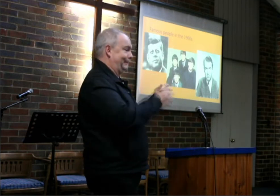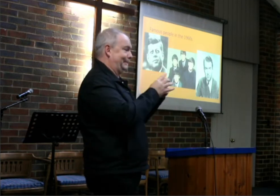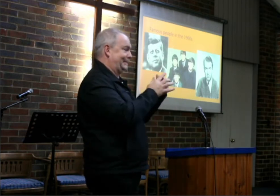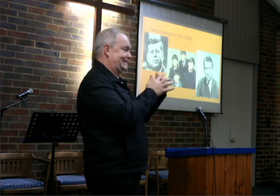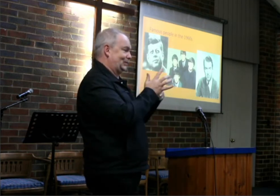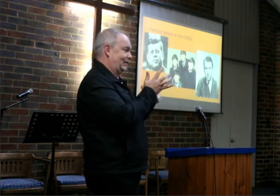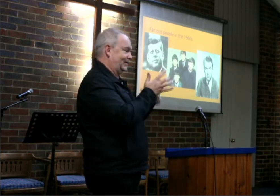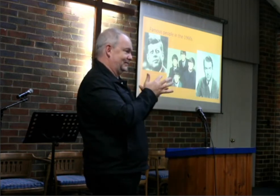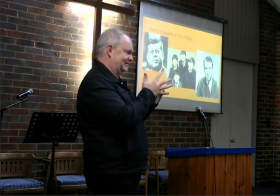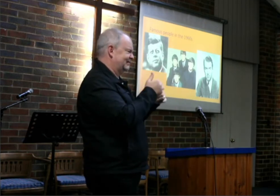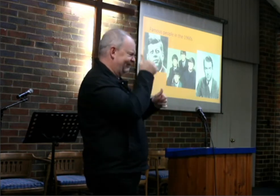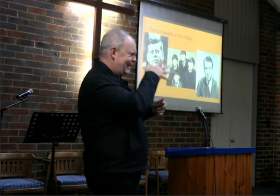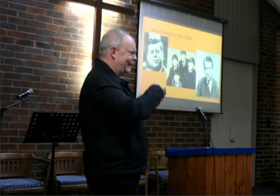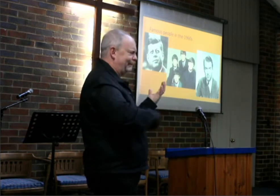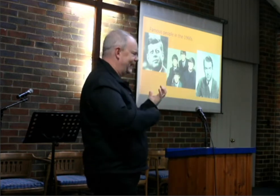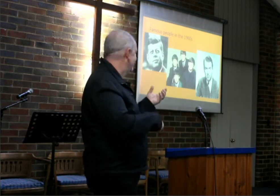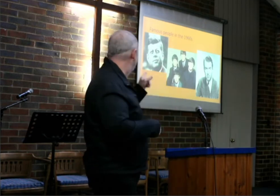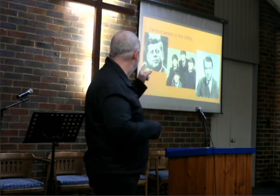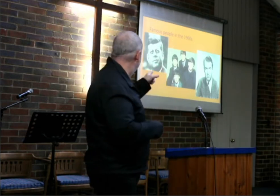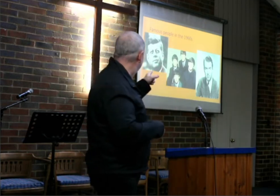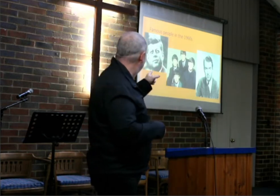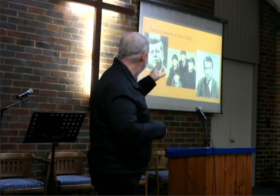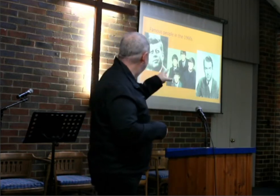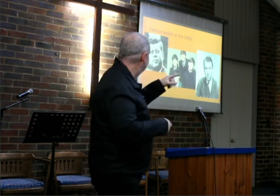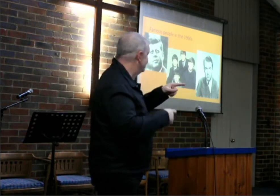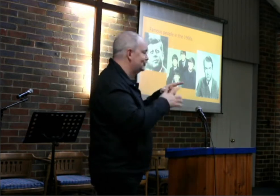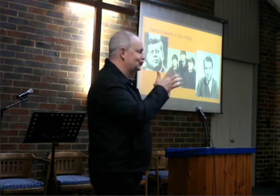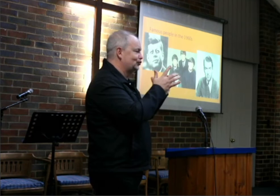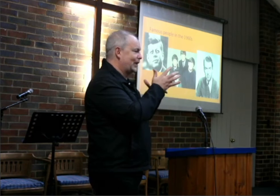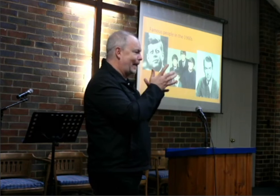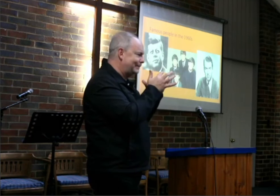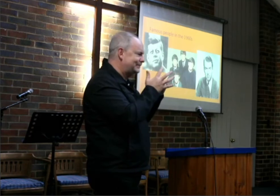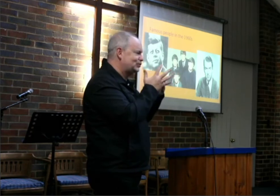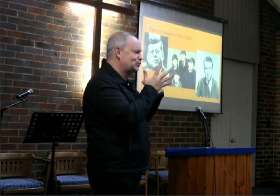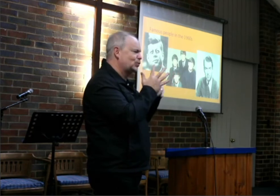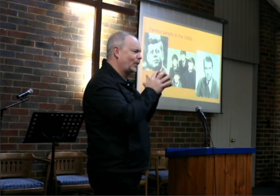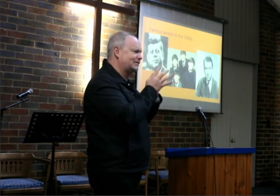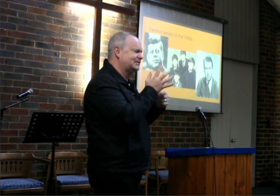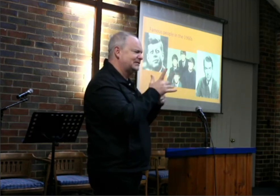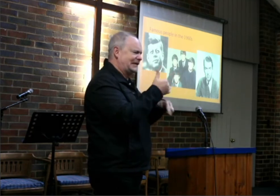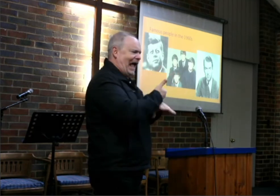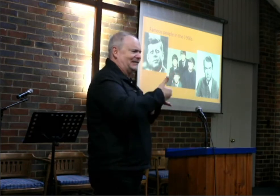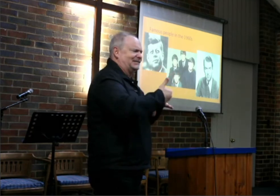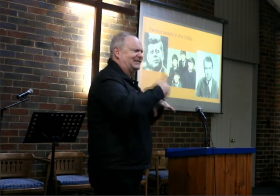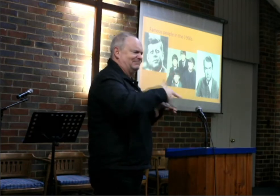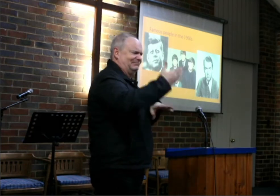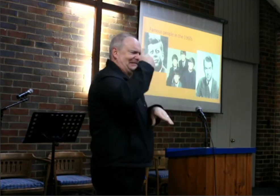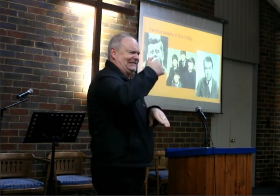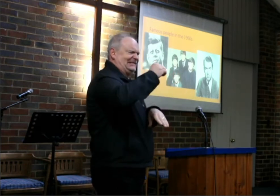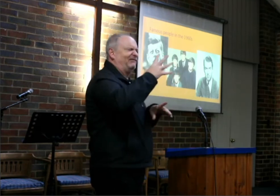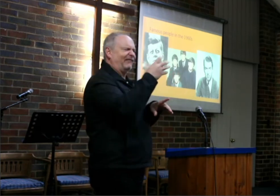the really famous band. Then you got James Stewart, a very famous actor in the 60s and 70s, I think. 60s,